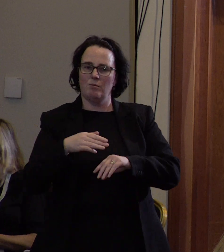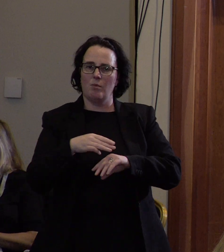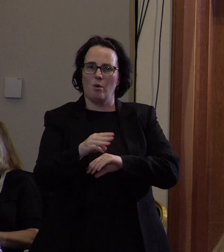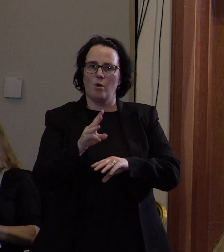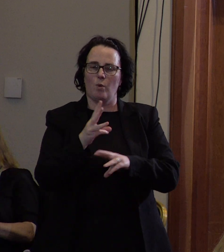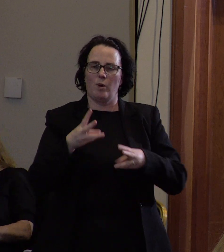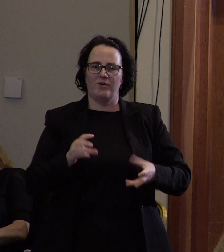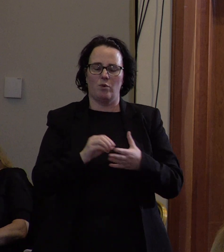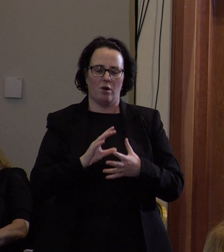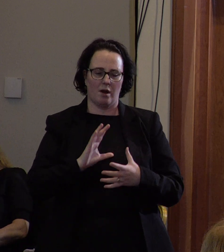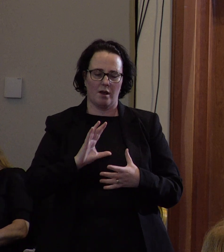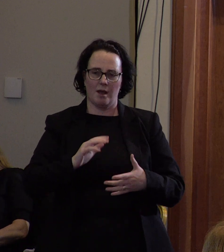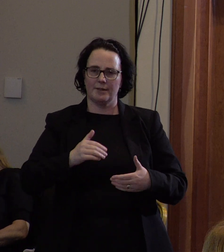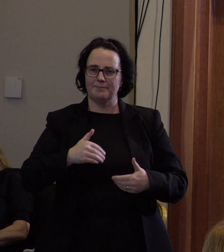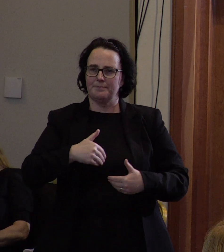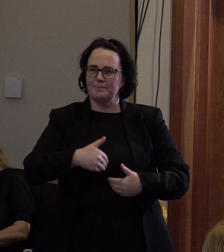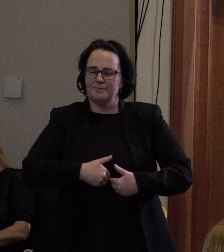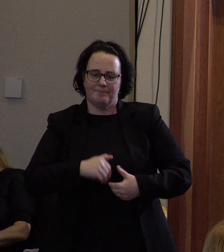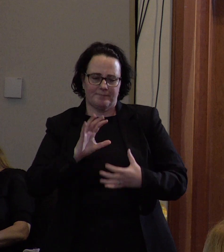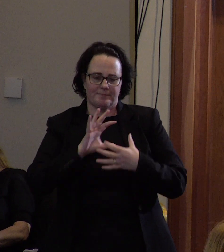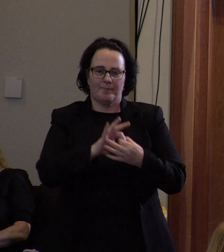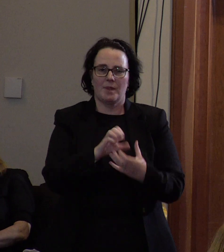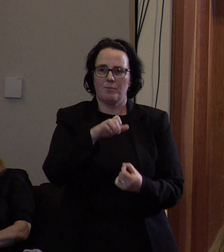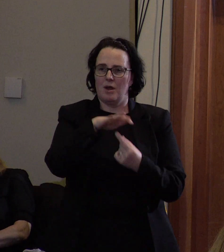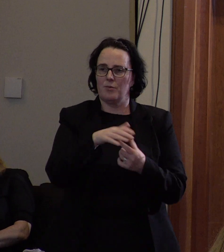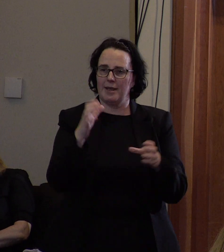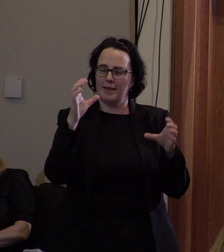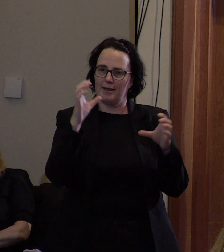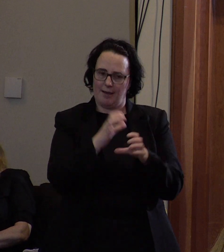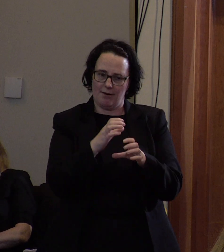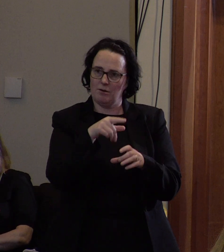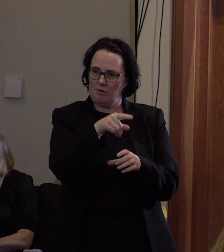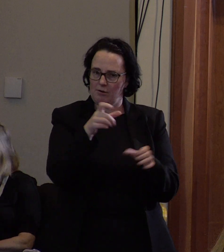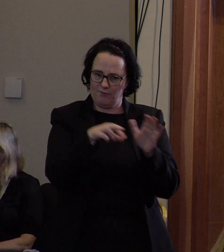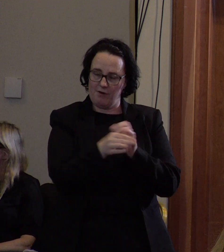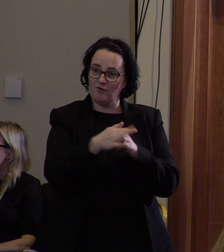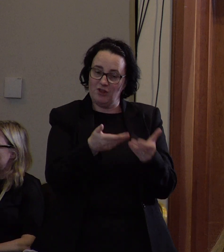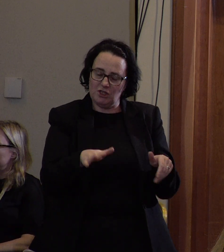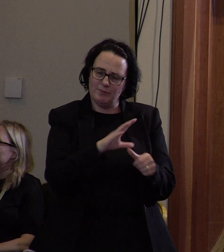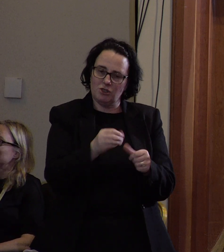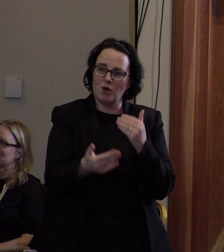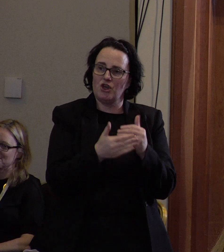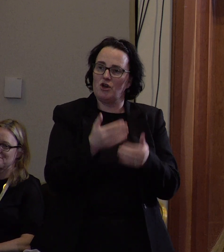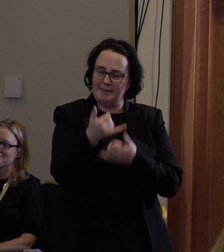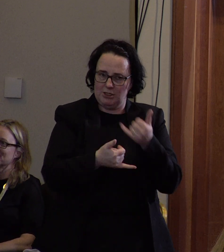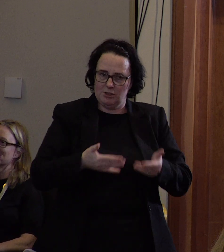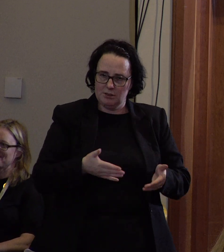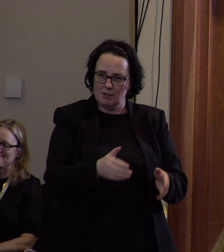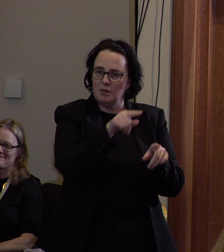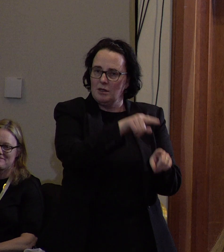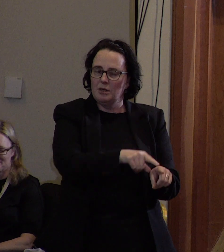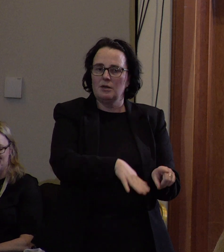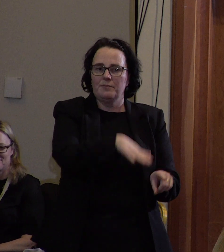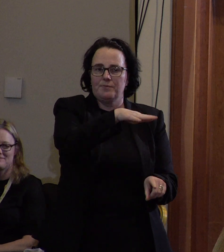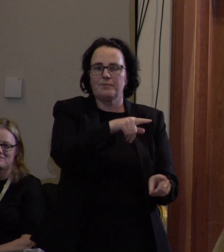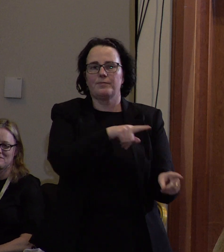gene, as it were, to be the primary caregiver to the children, particularly in the very younger years. Considering